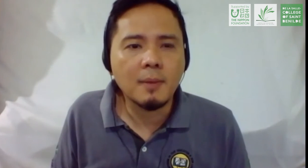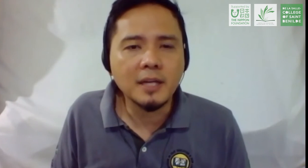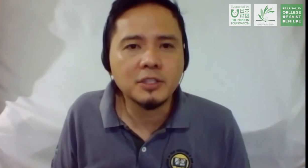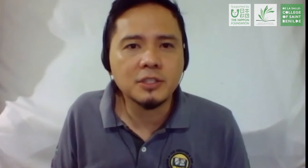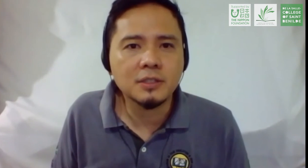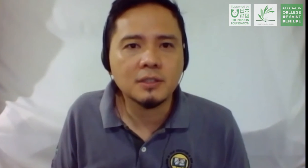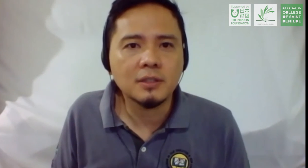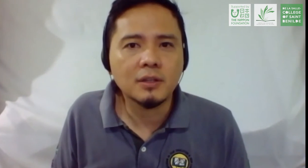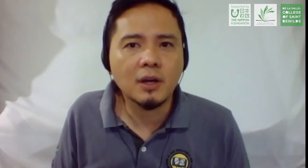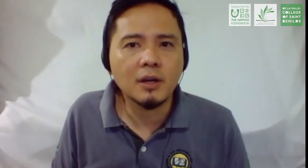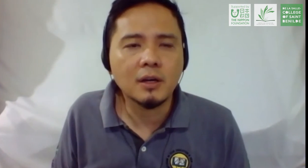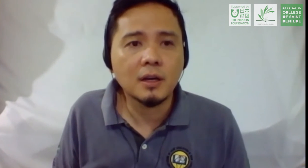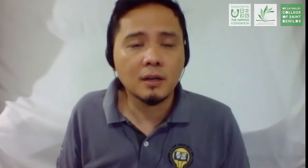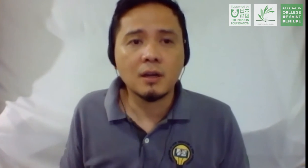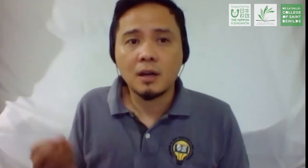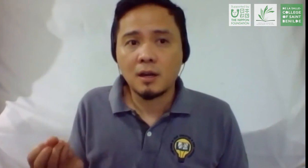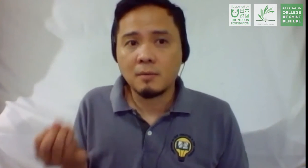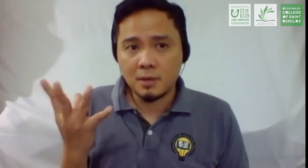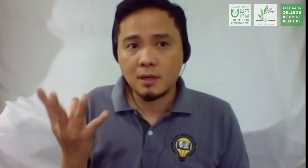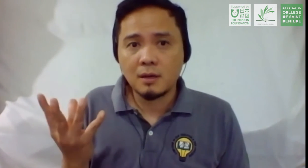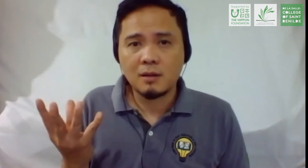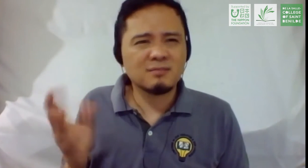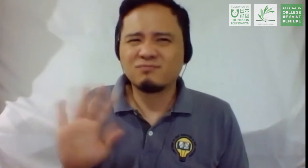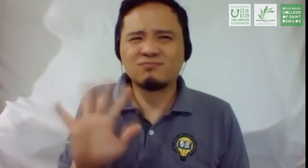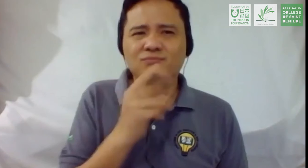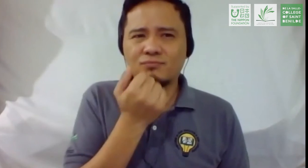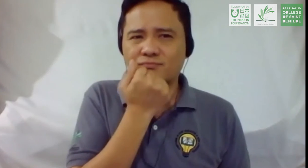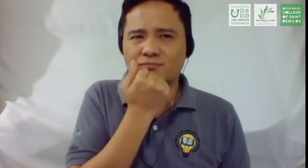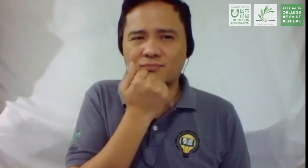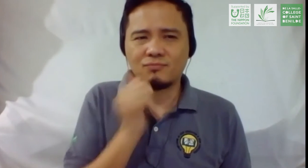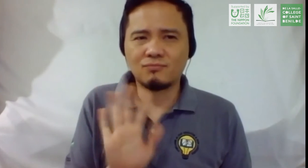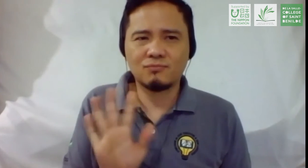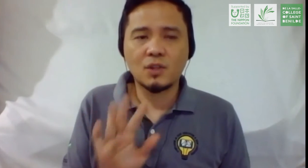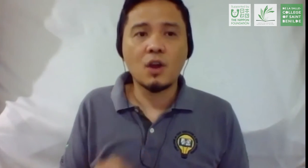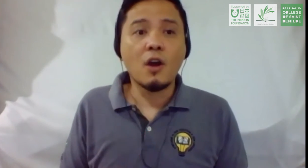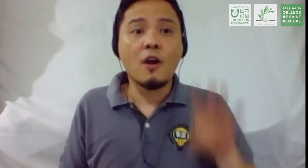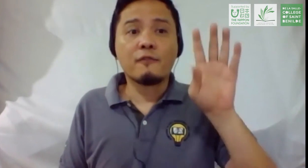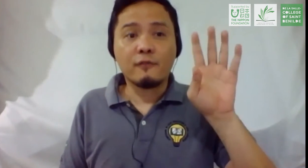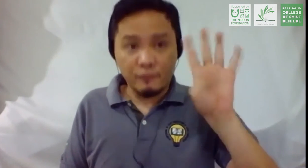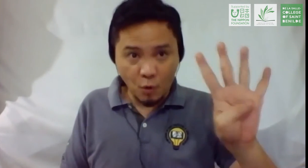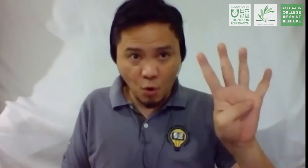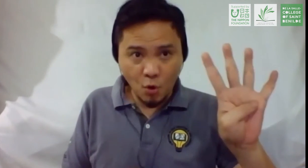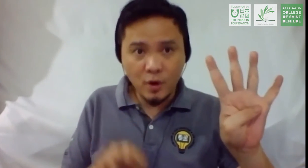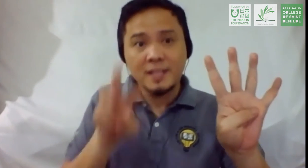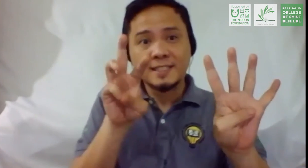How much? How much? Well, no. 4, 16 together.